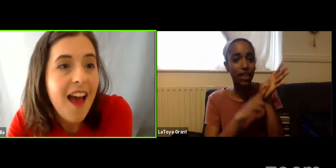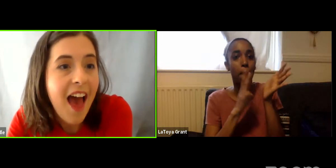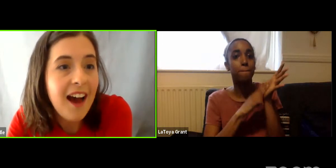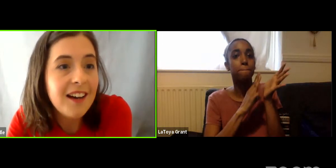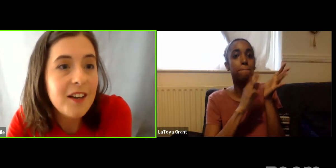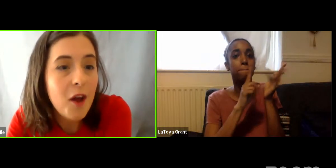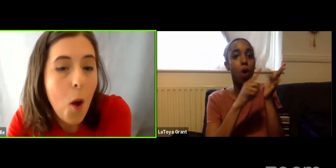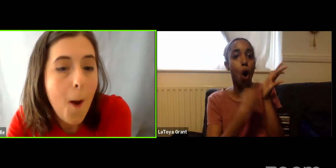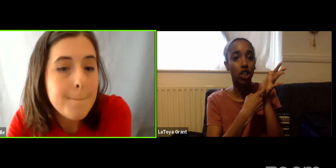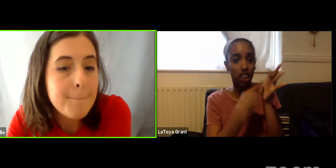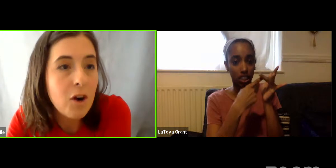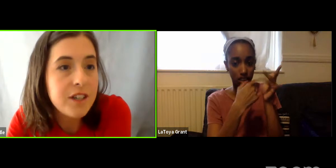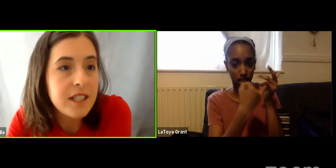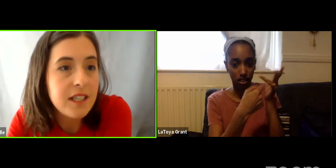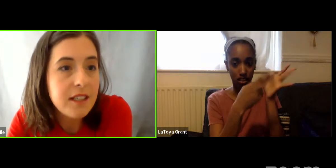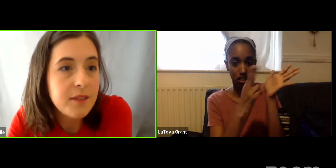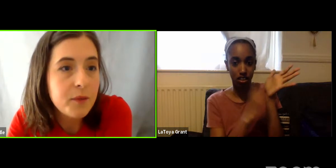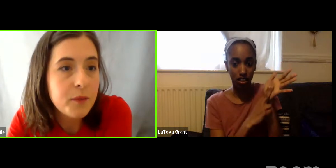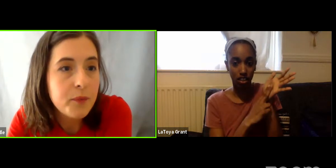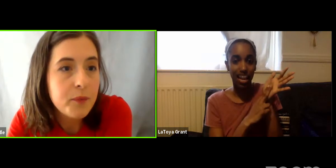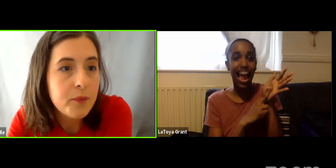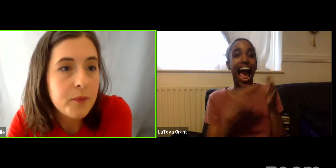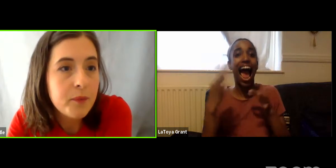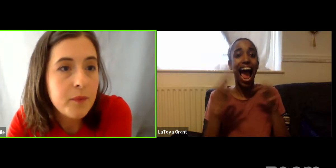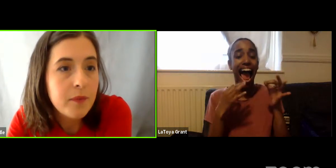and Ellen Morrison.